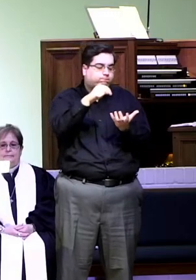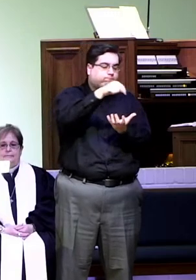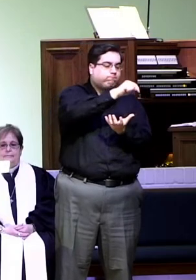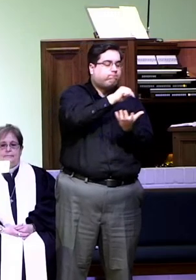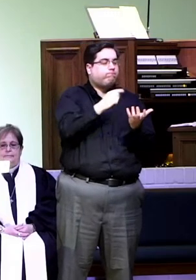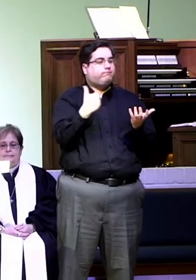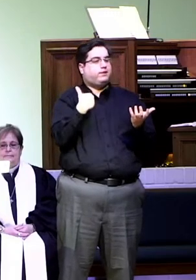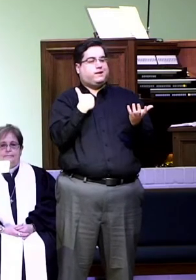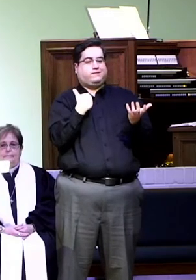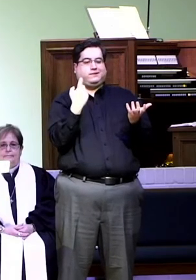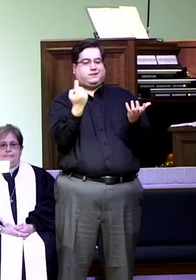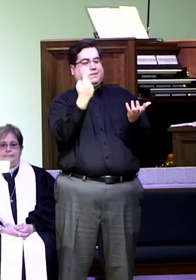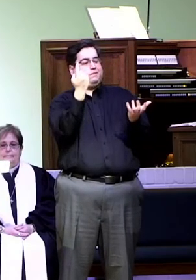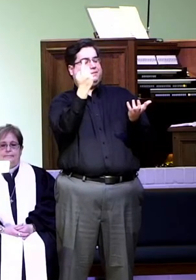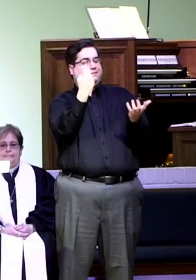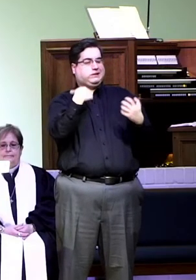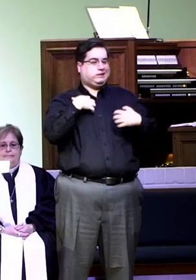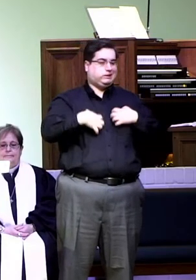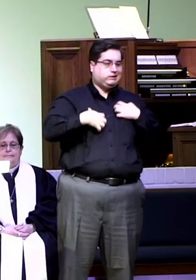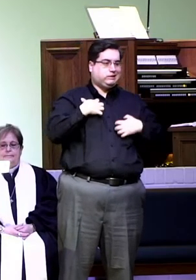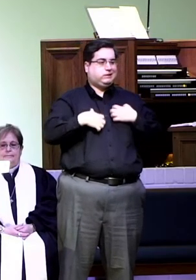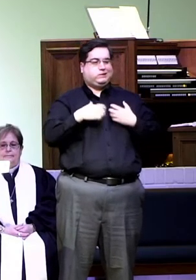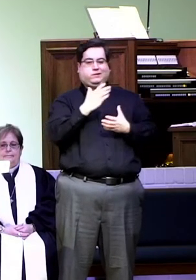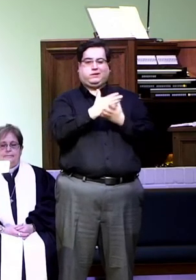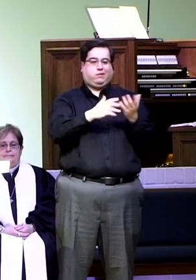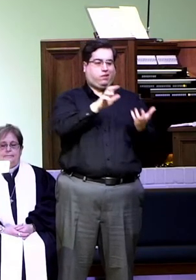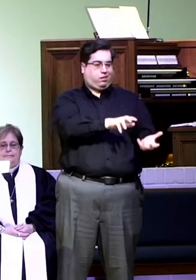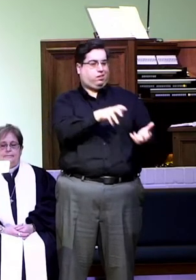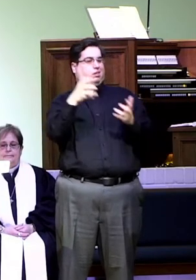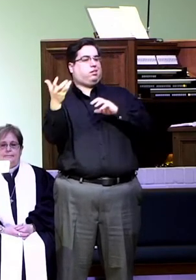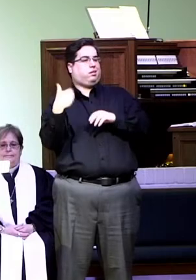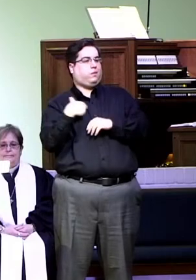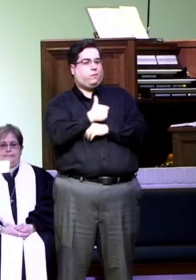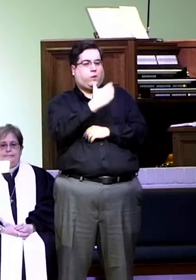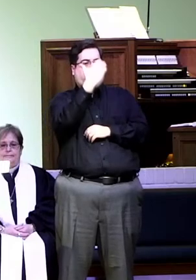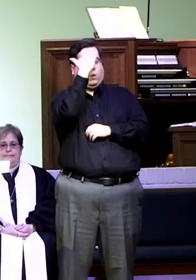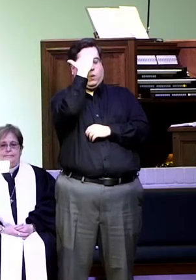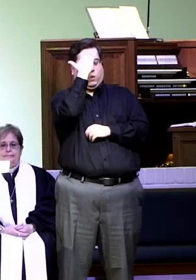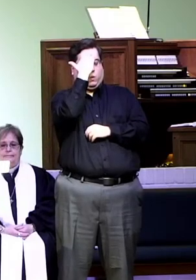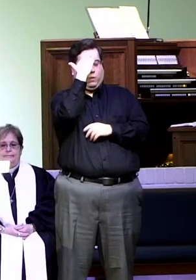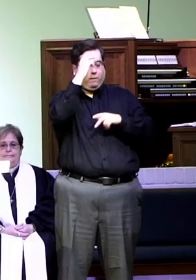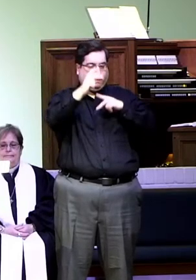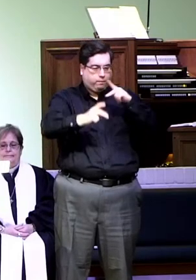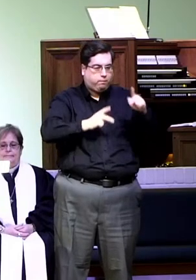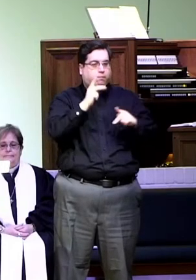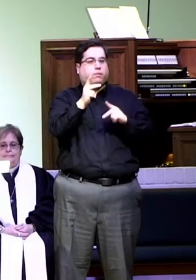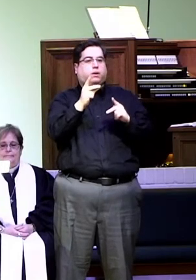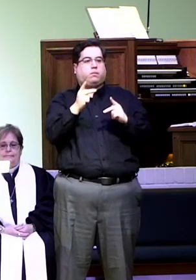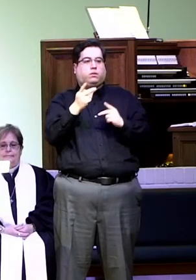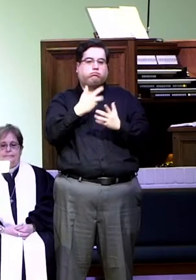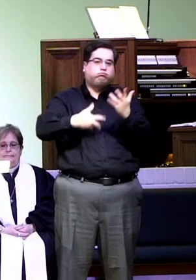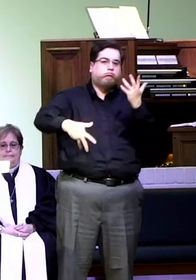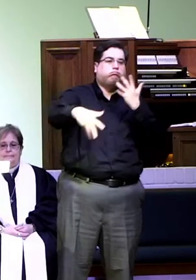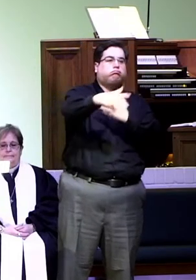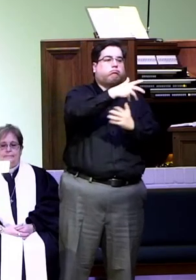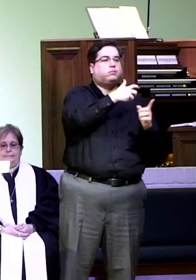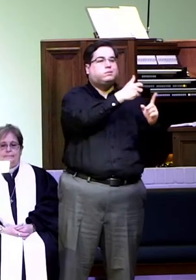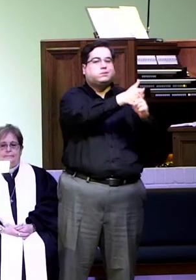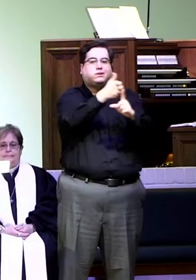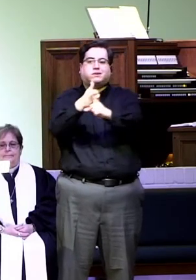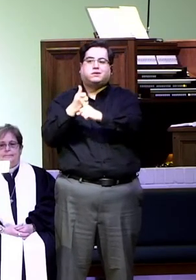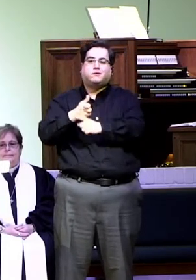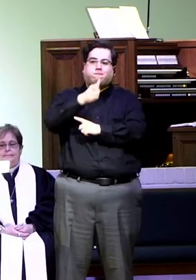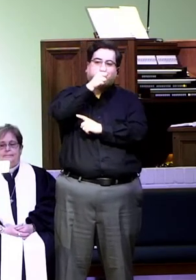of unrest and turmoil. We know that there are people among us who are suffering from